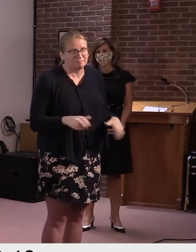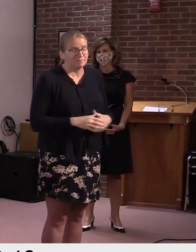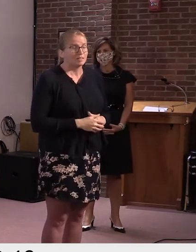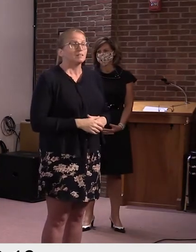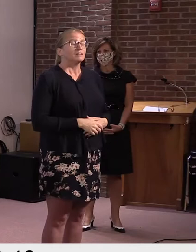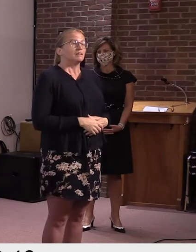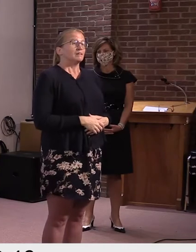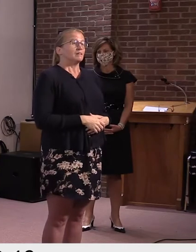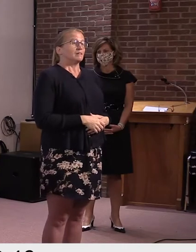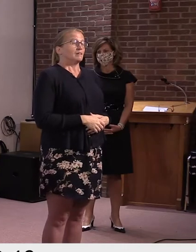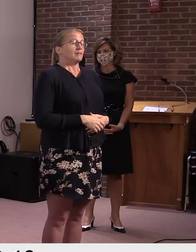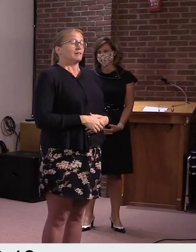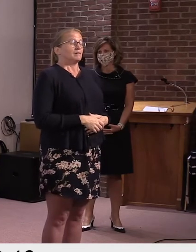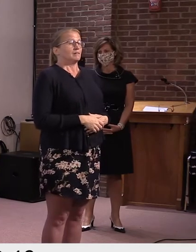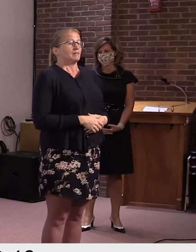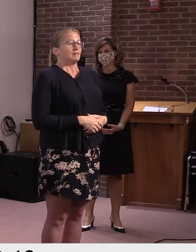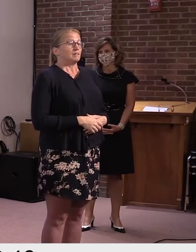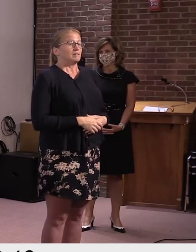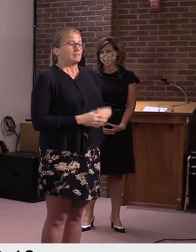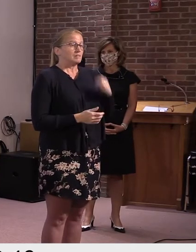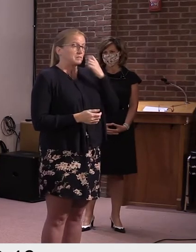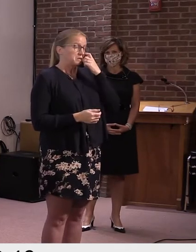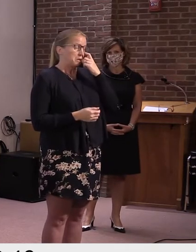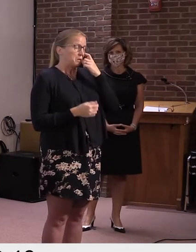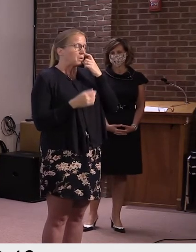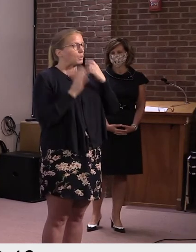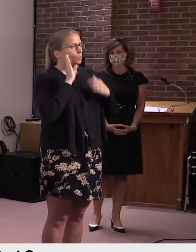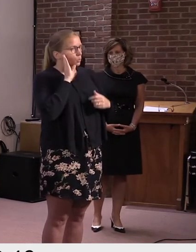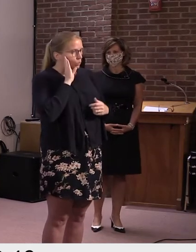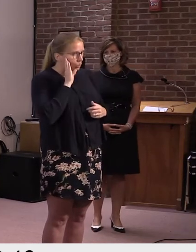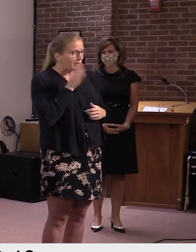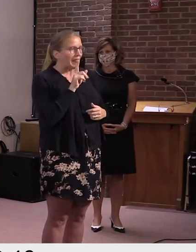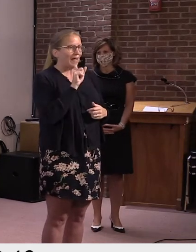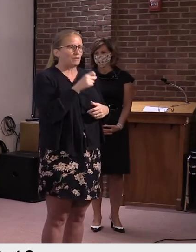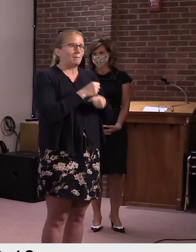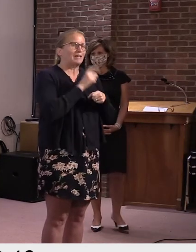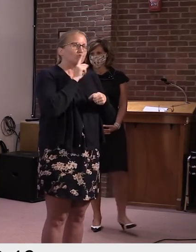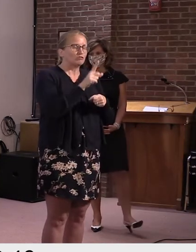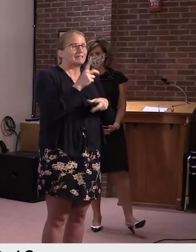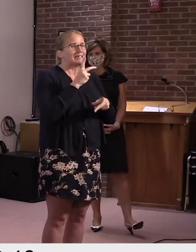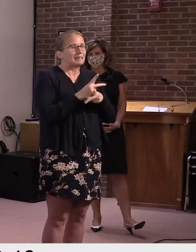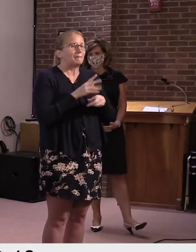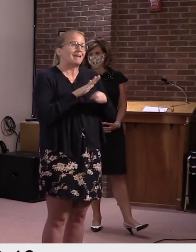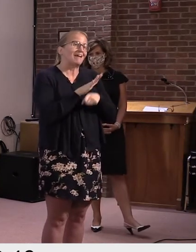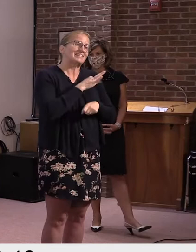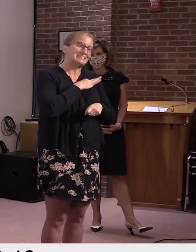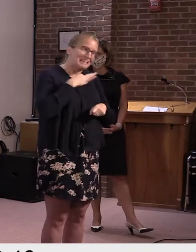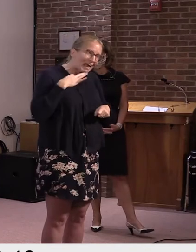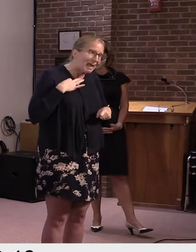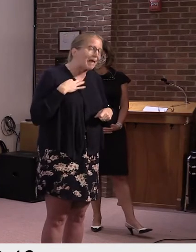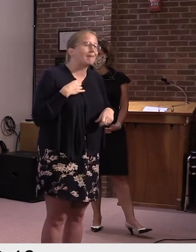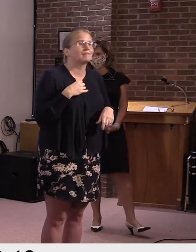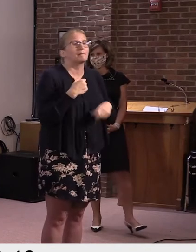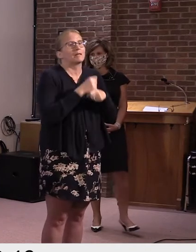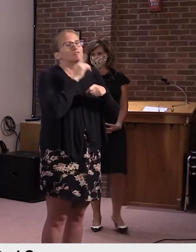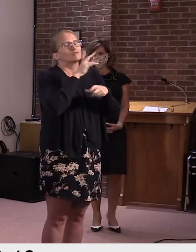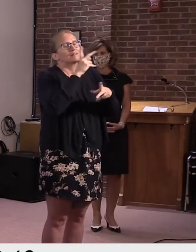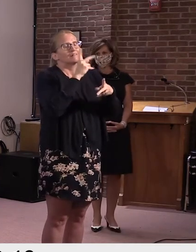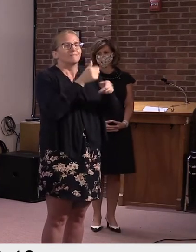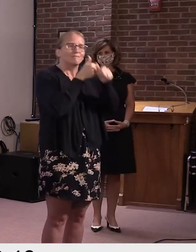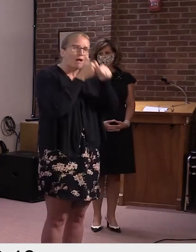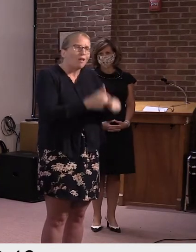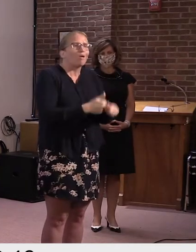will require the ability to keep appropriate staffing, strict standards,